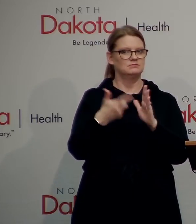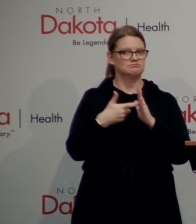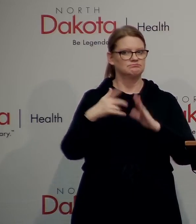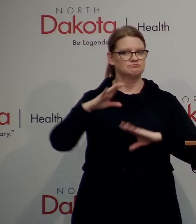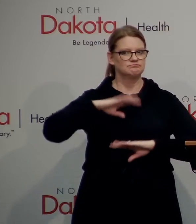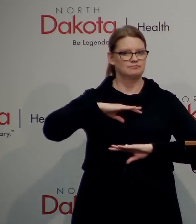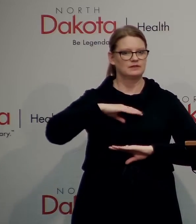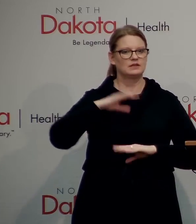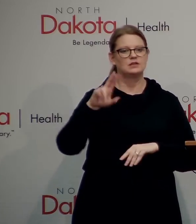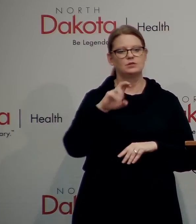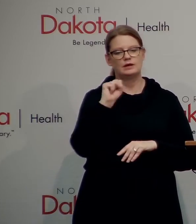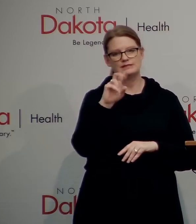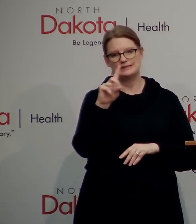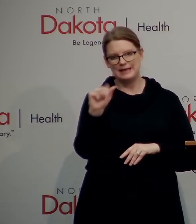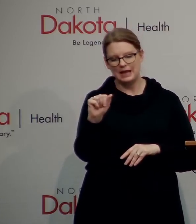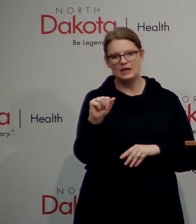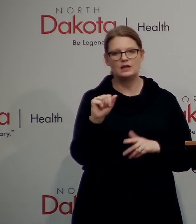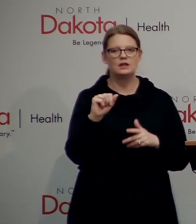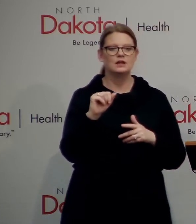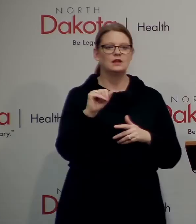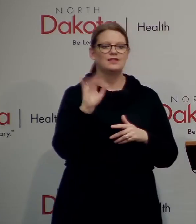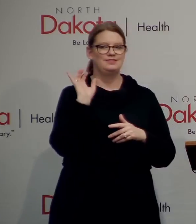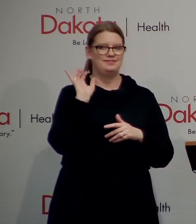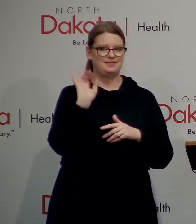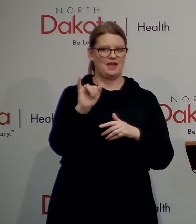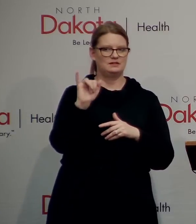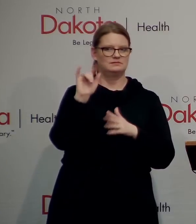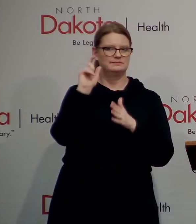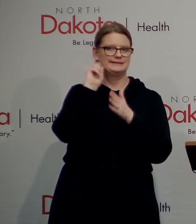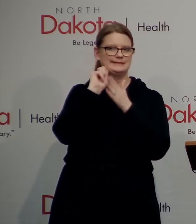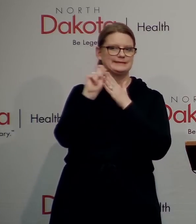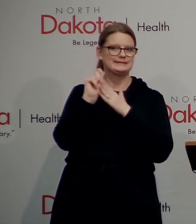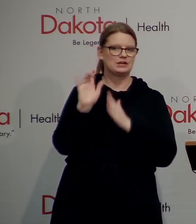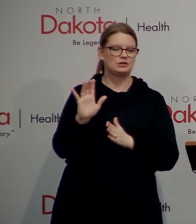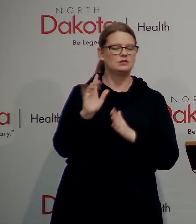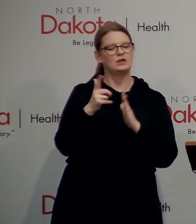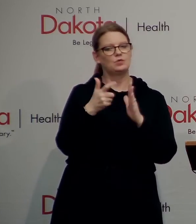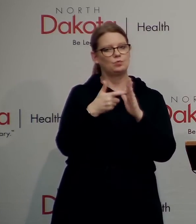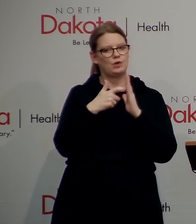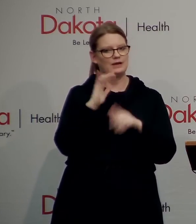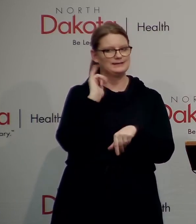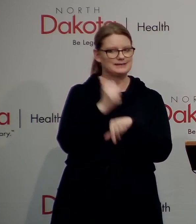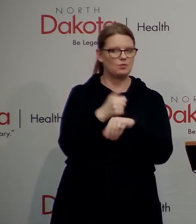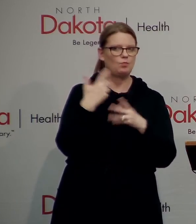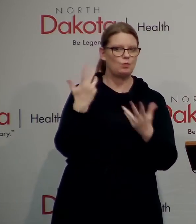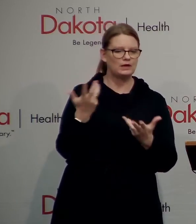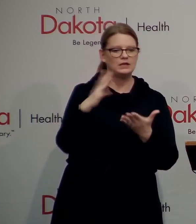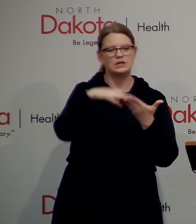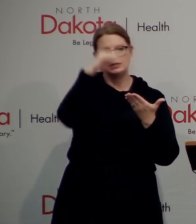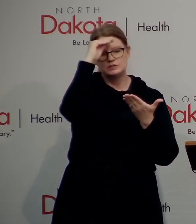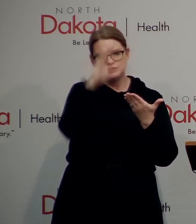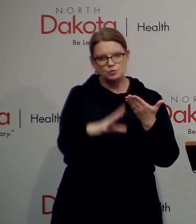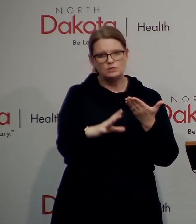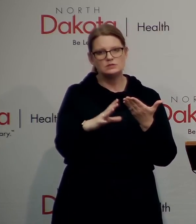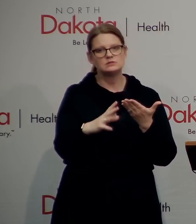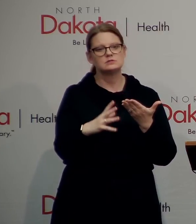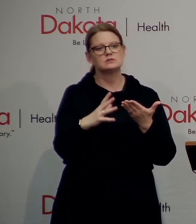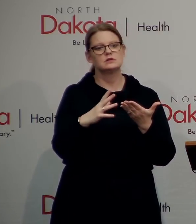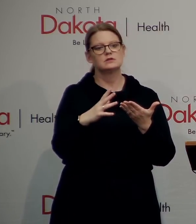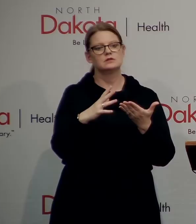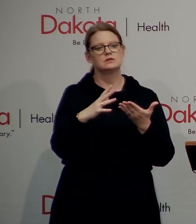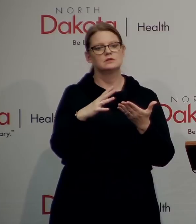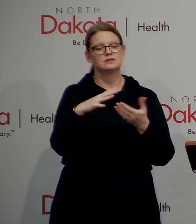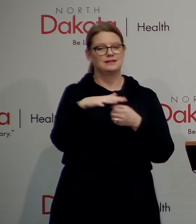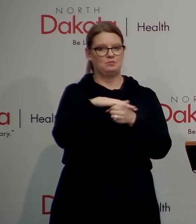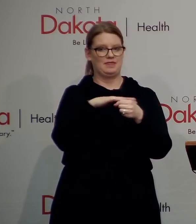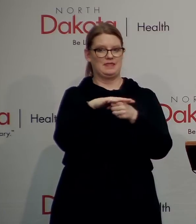Department of Agriculture, the Secretary has the authority. So the criteria set forth is that students within